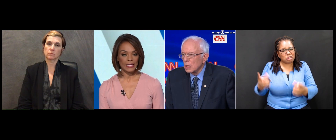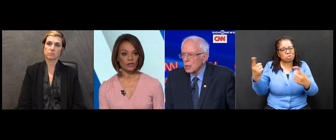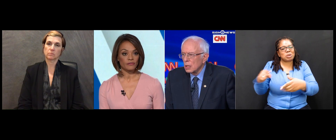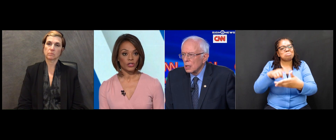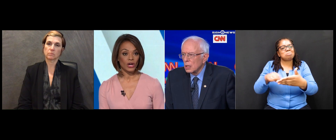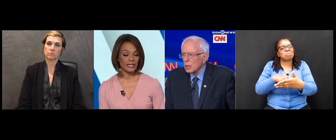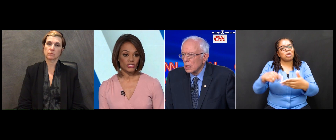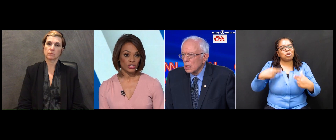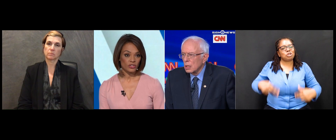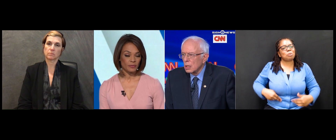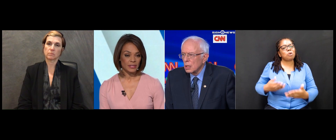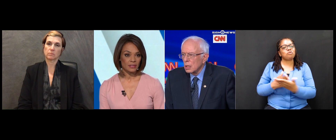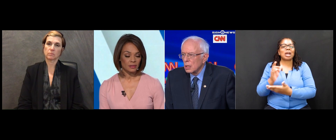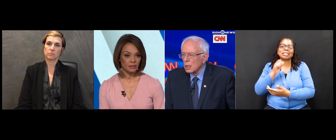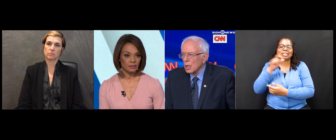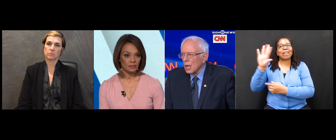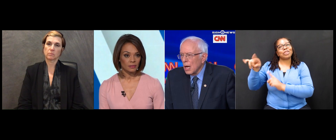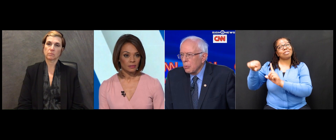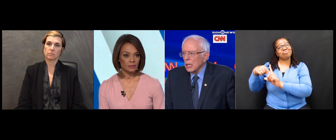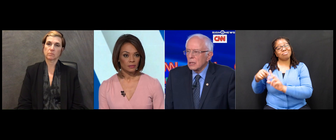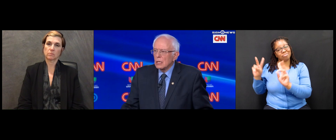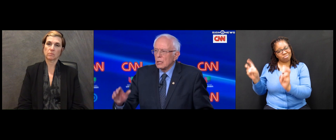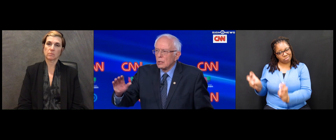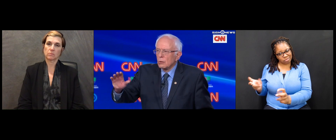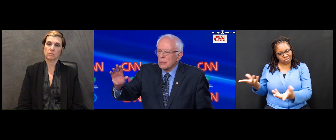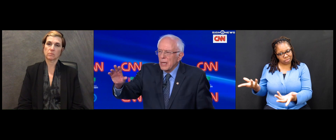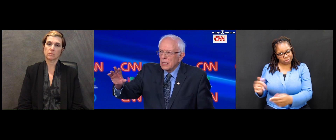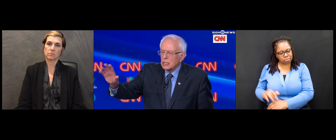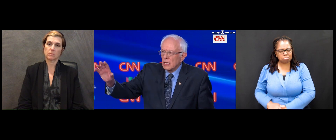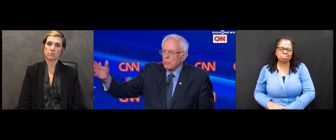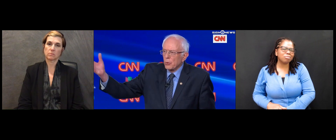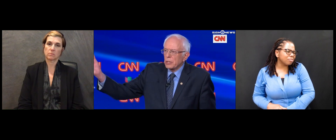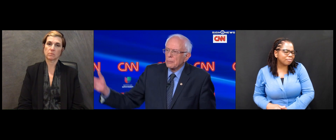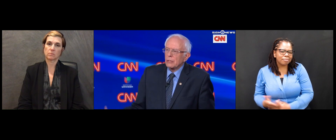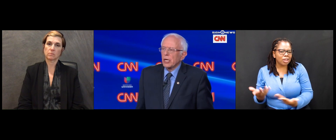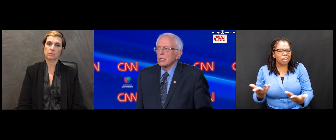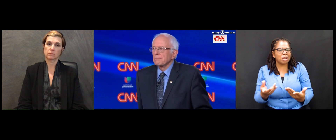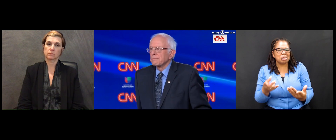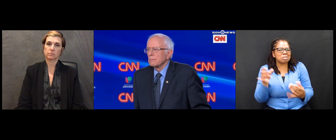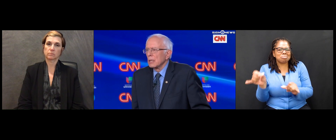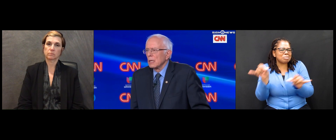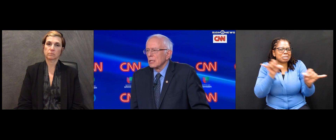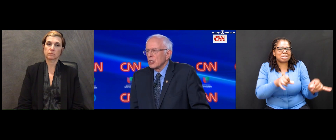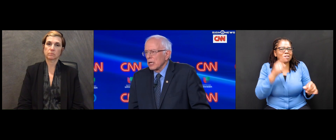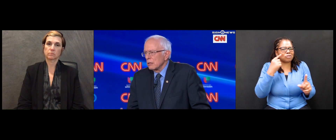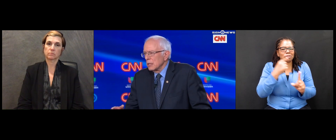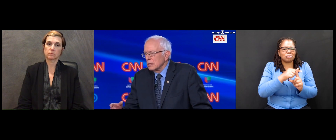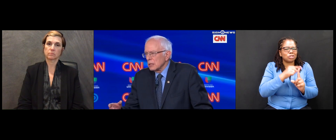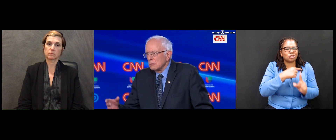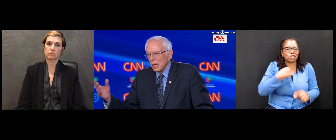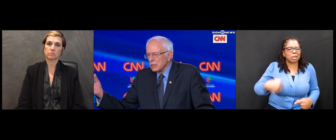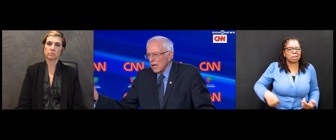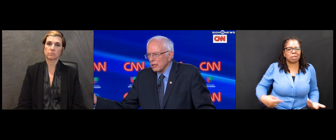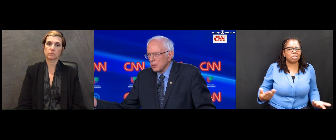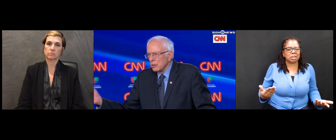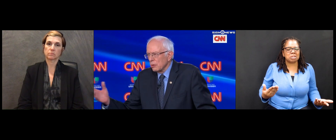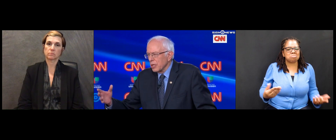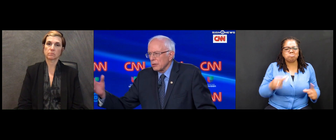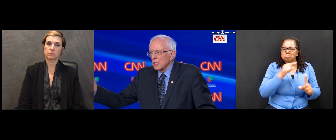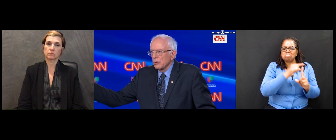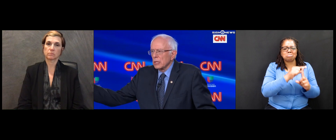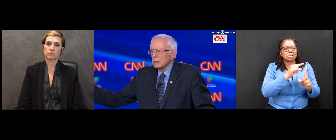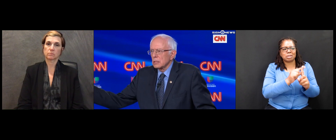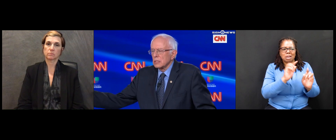by any of their alleged achievements. Well, I think you can make the same point about China. China is undoubtedly